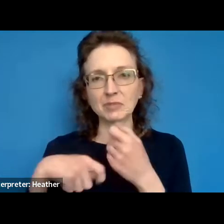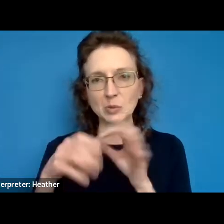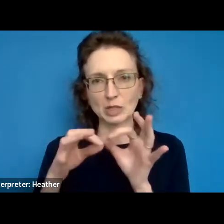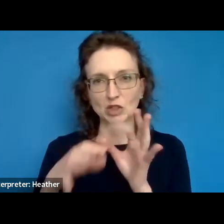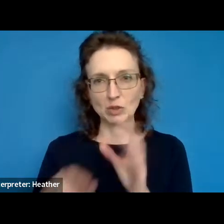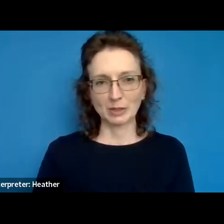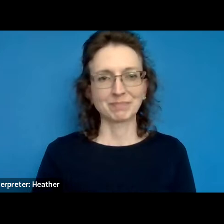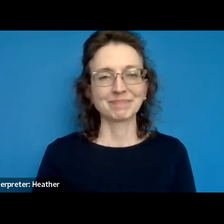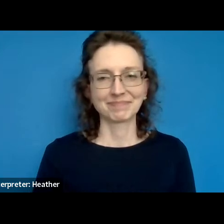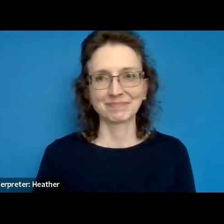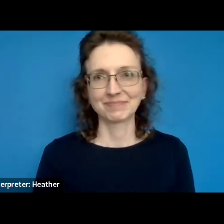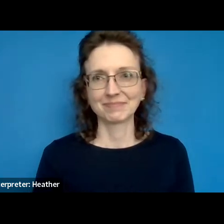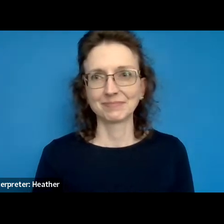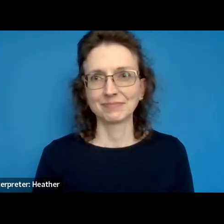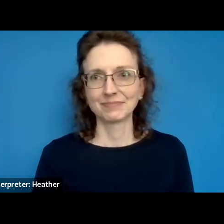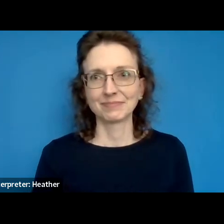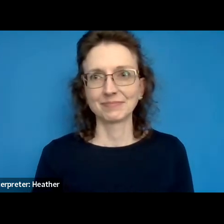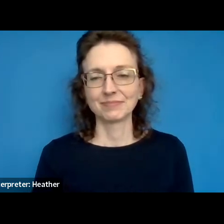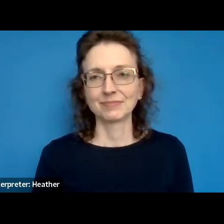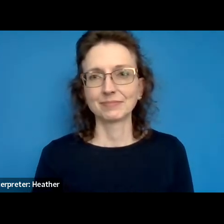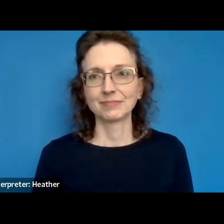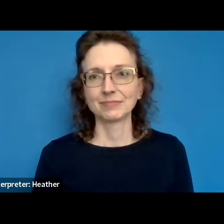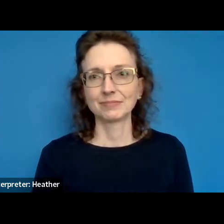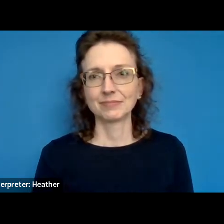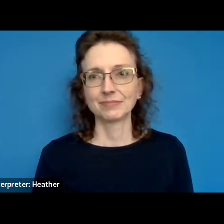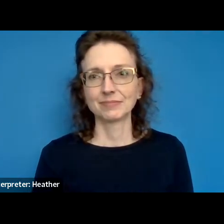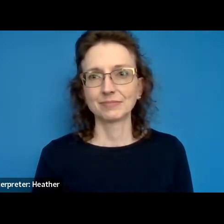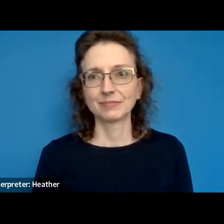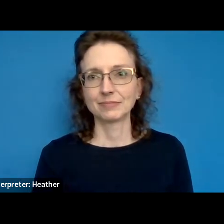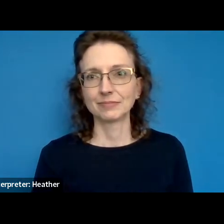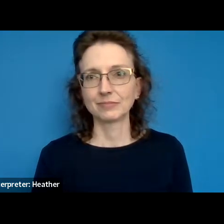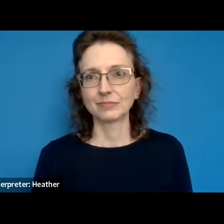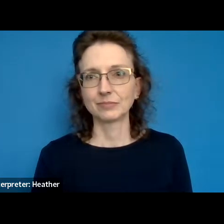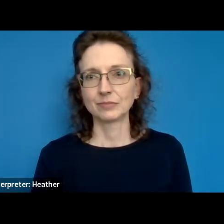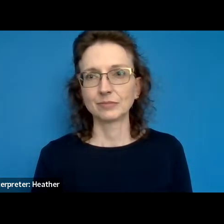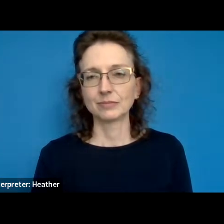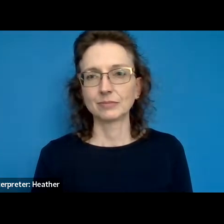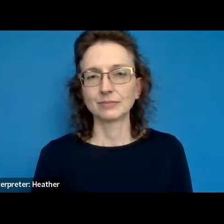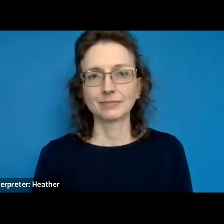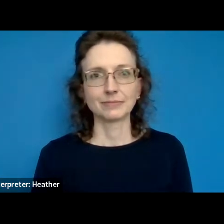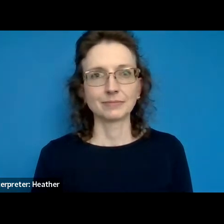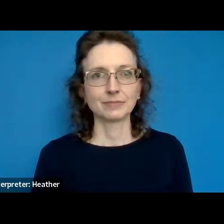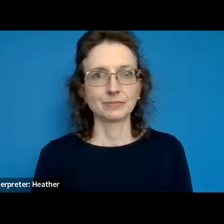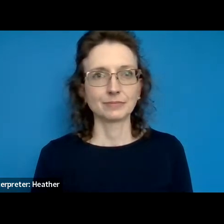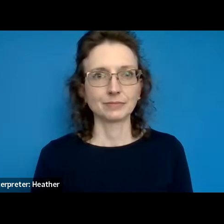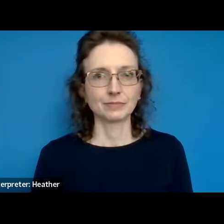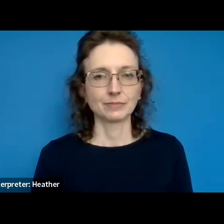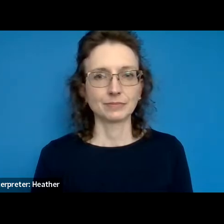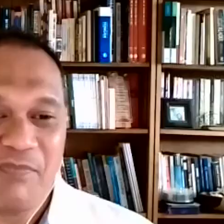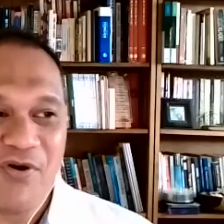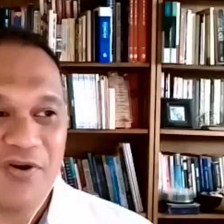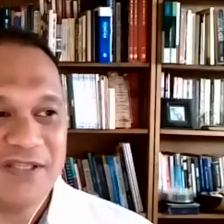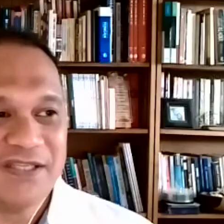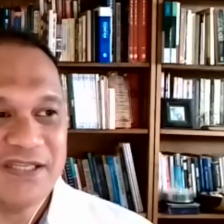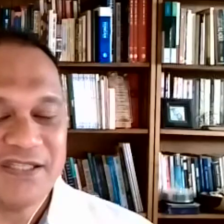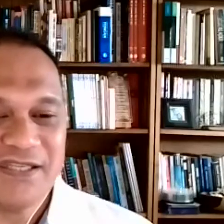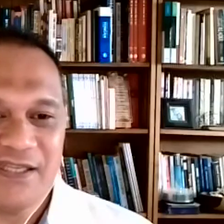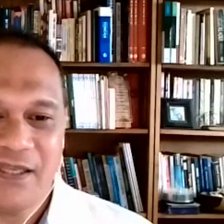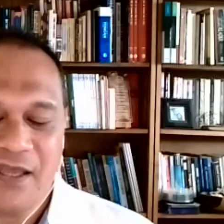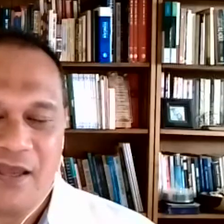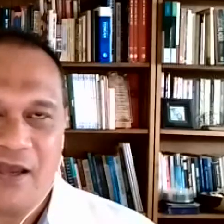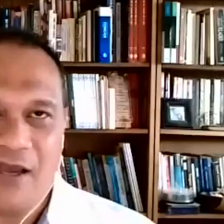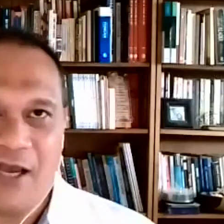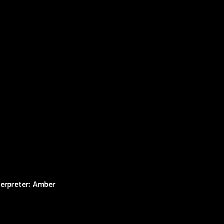Okay, maybe I went too fast on some of those, and there are a lot of texts, but I just wanted to show you Hikuleo as an important